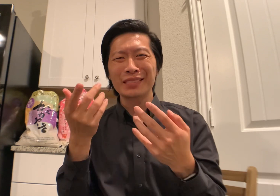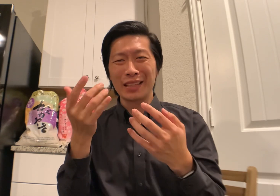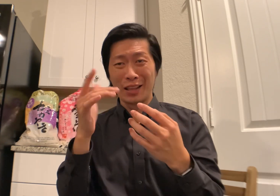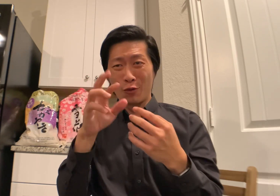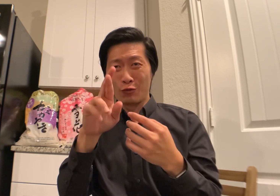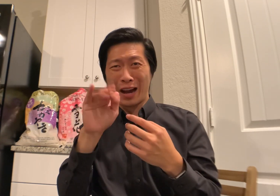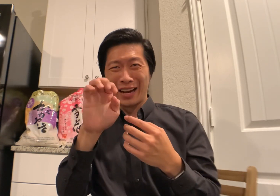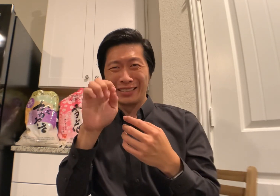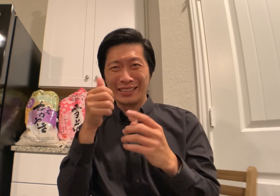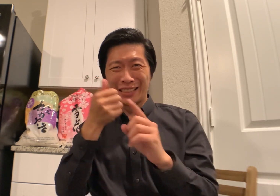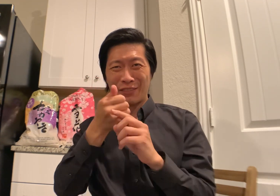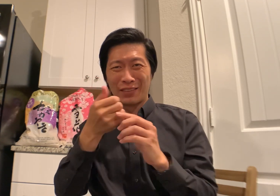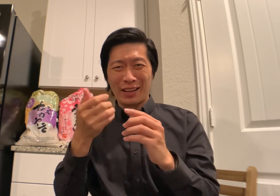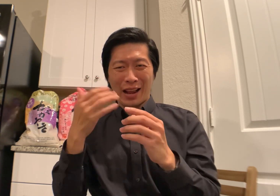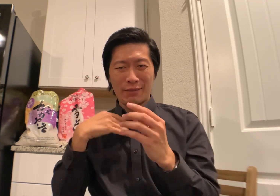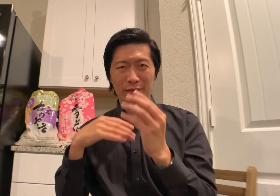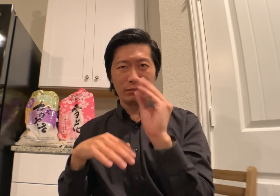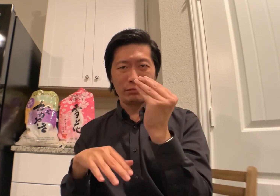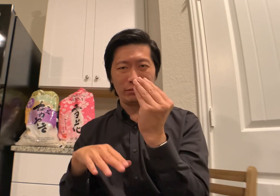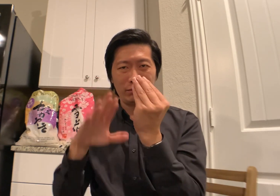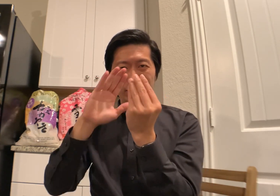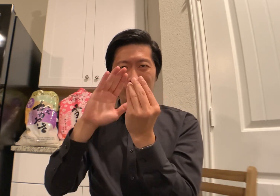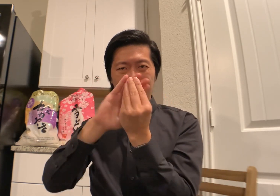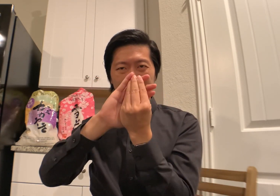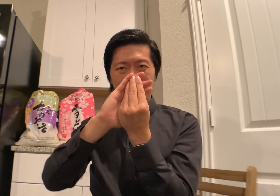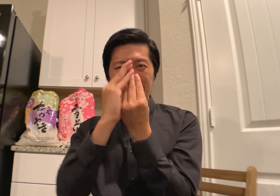there, or there could be the rice husk